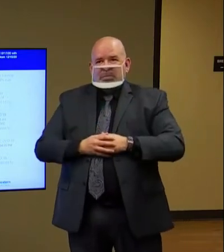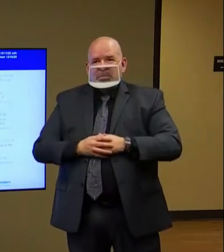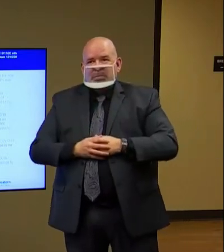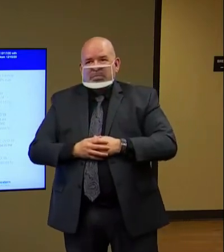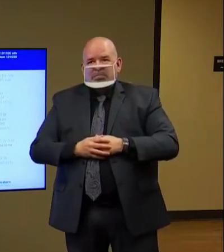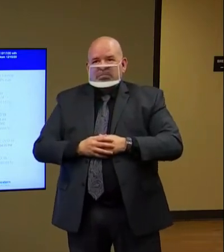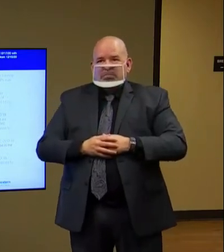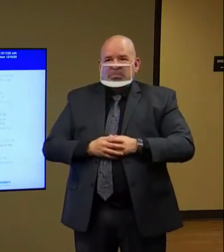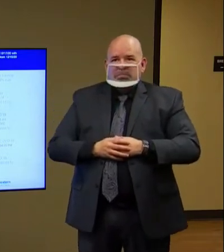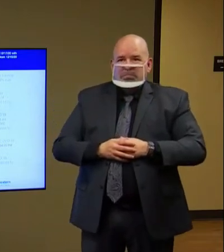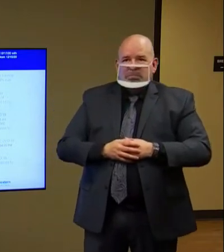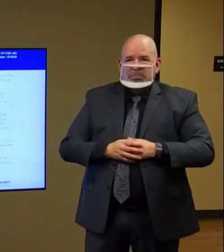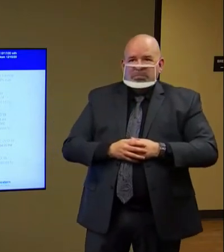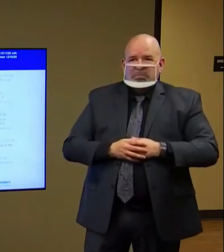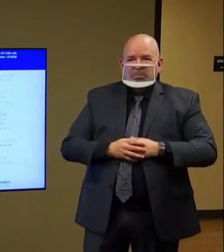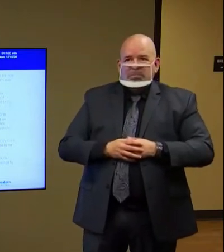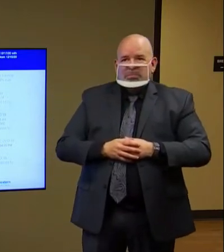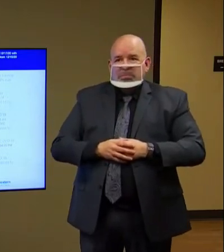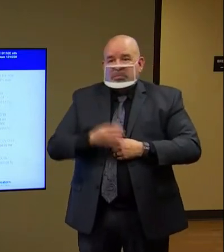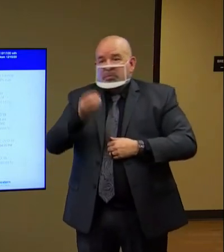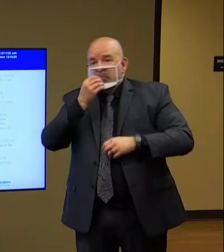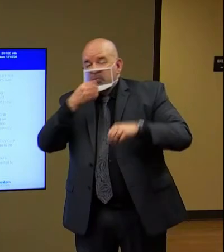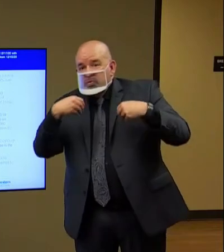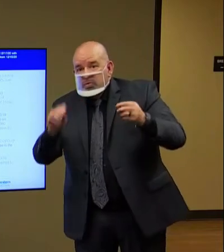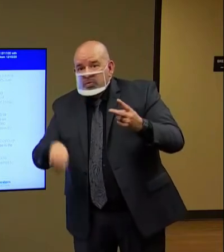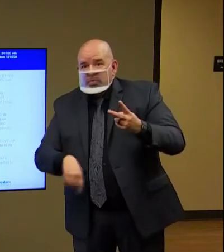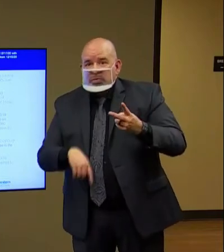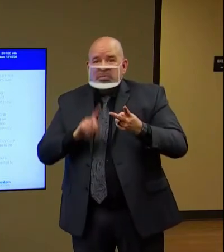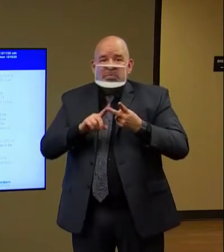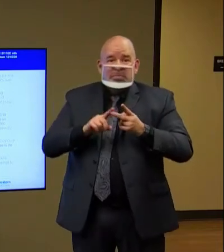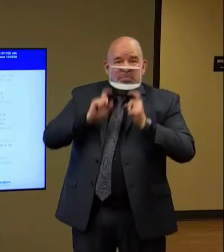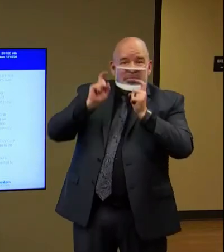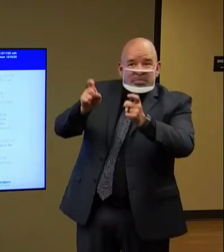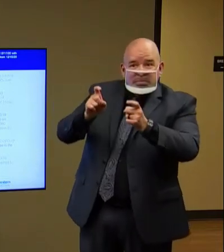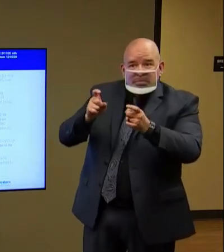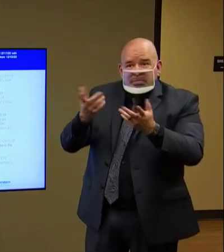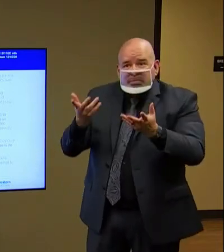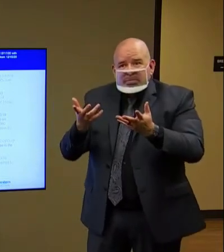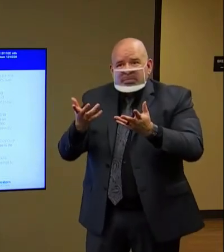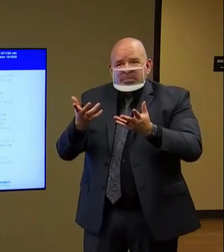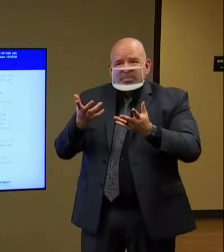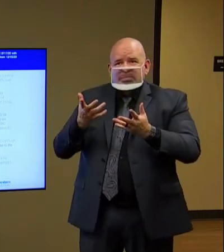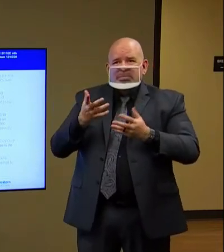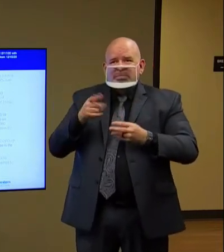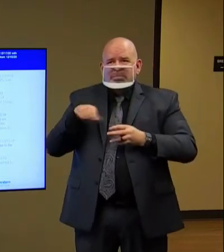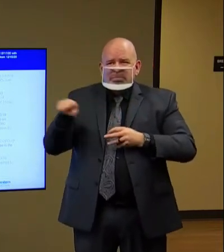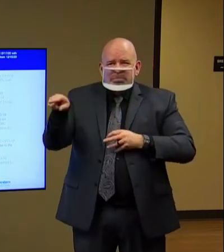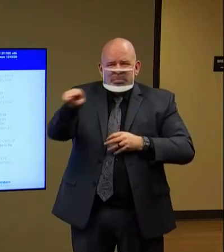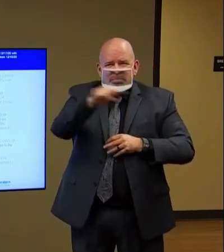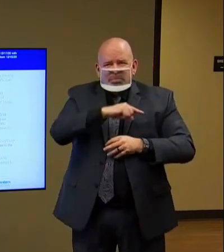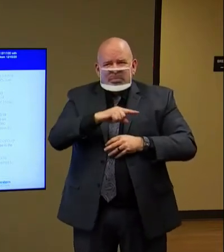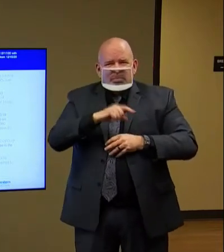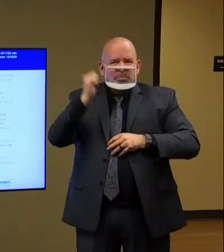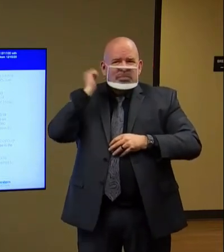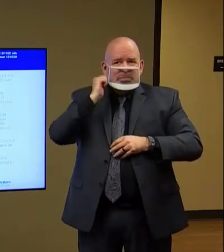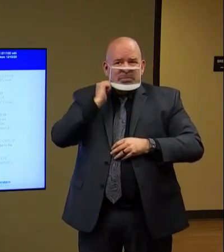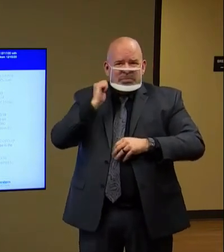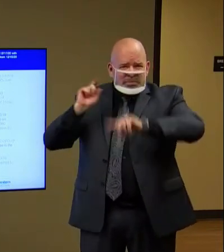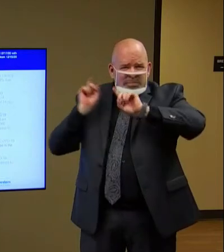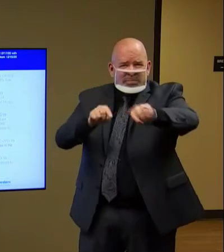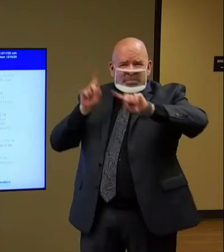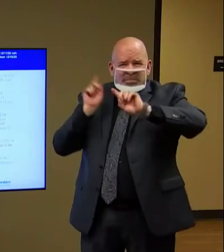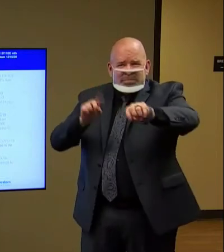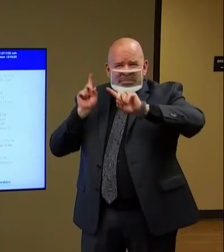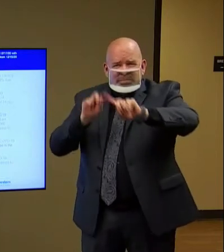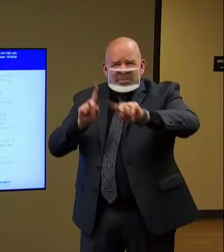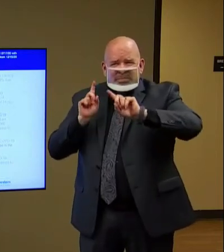for groceries and gifts, that's very helpful. If you can pick them up online or curbside, that's even better,